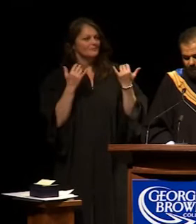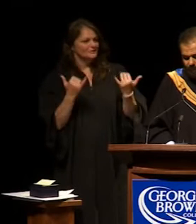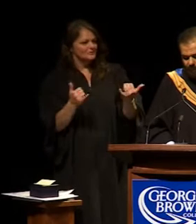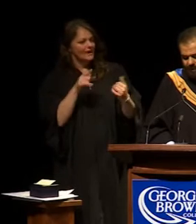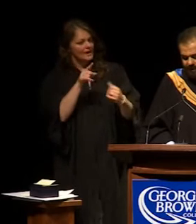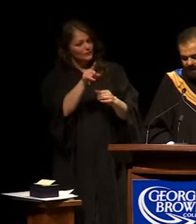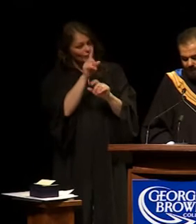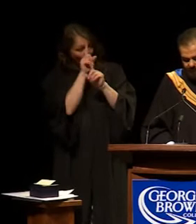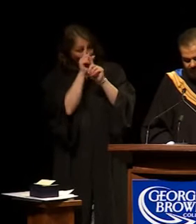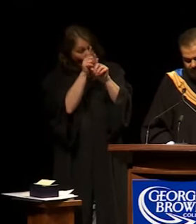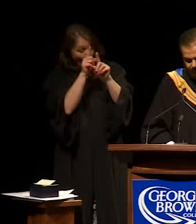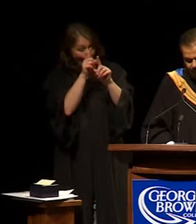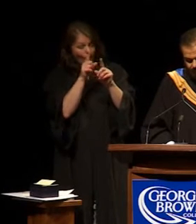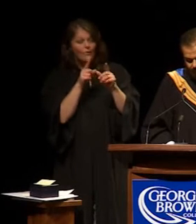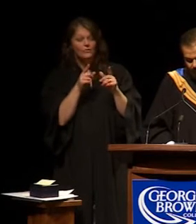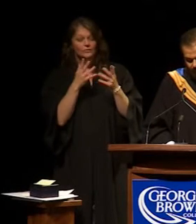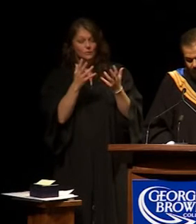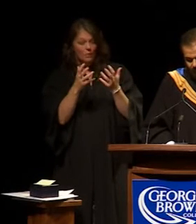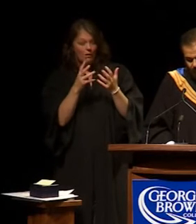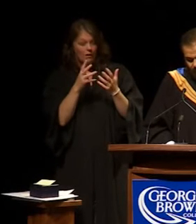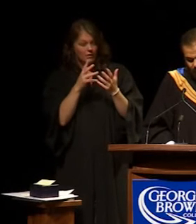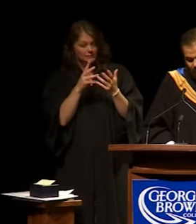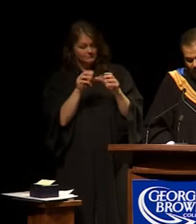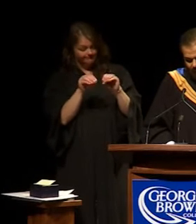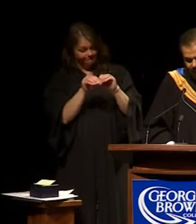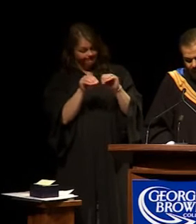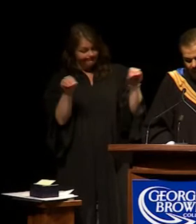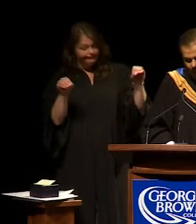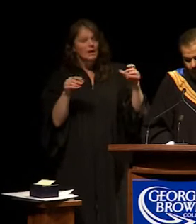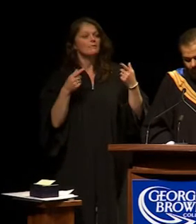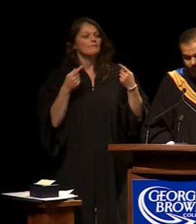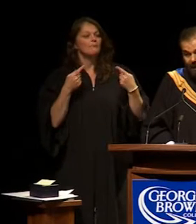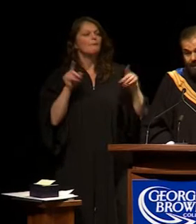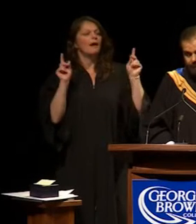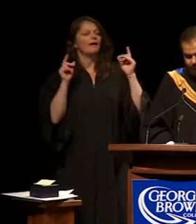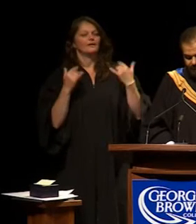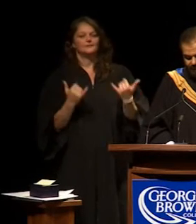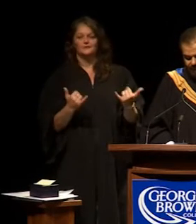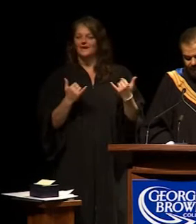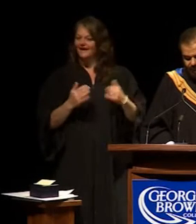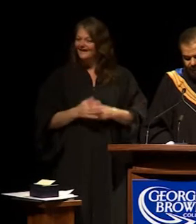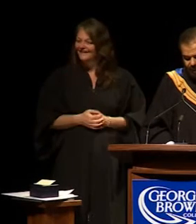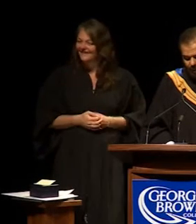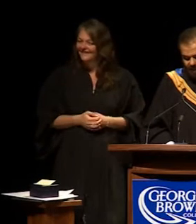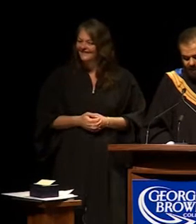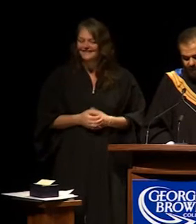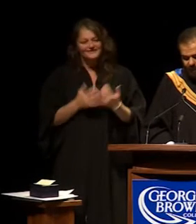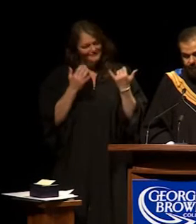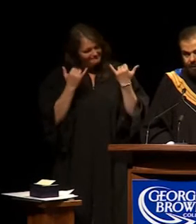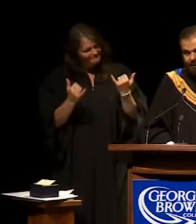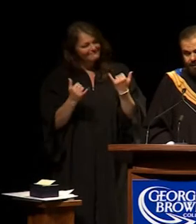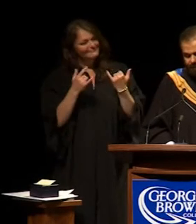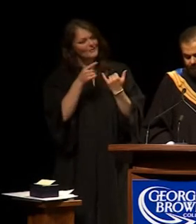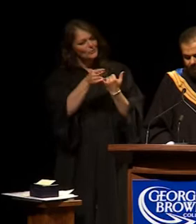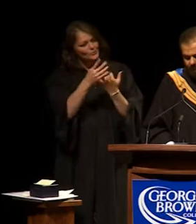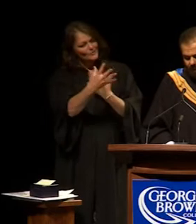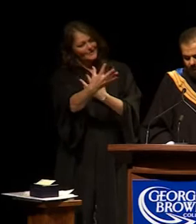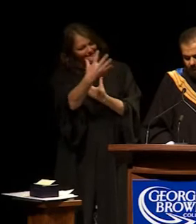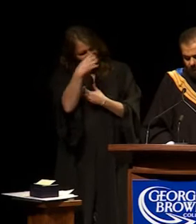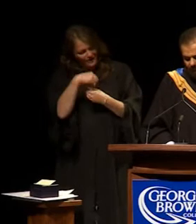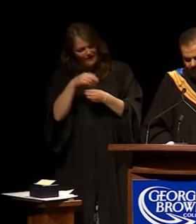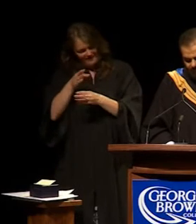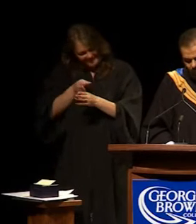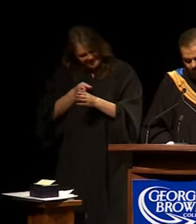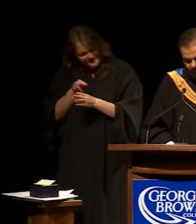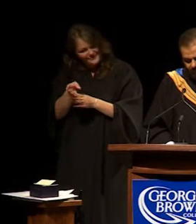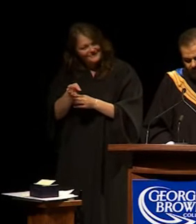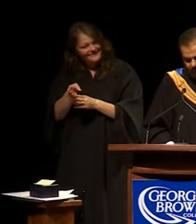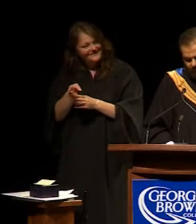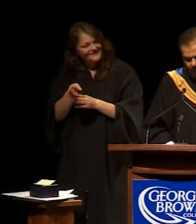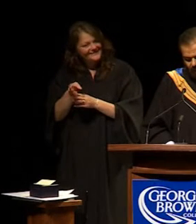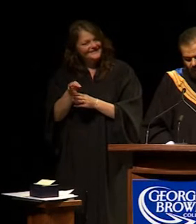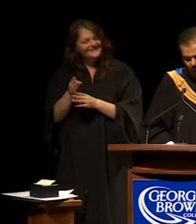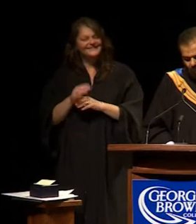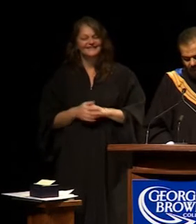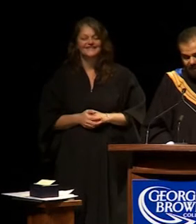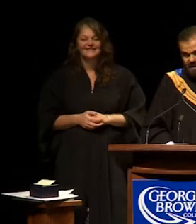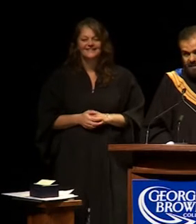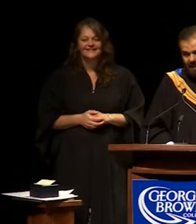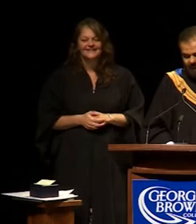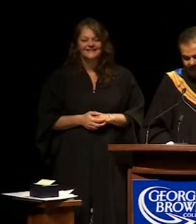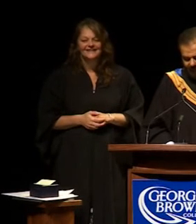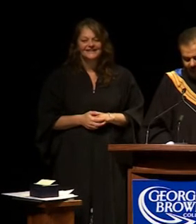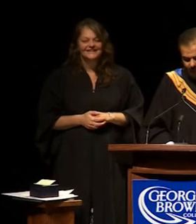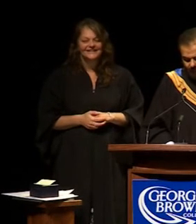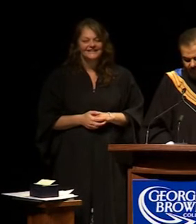fulfilled your dreams. You are now part of the industry we serve. You are the one who